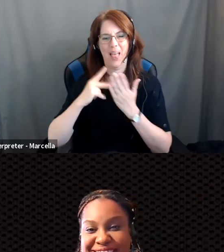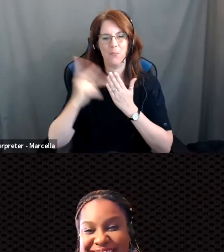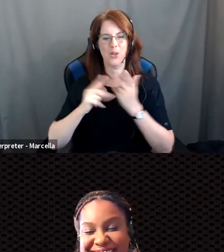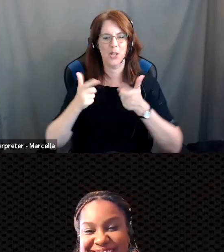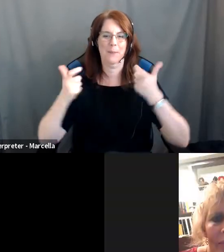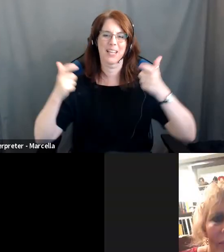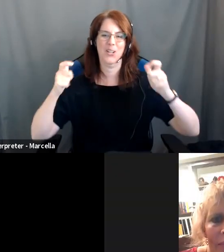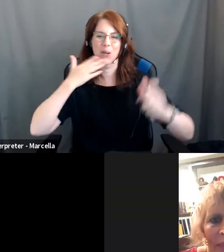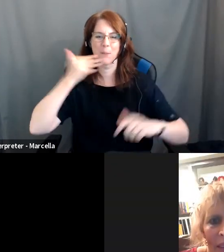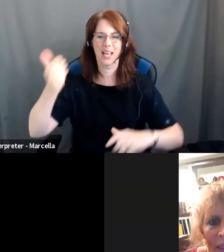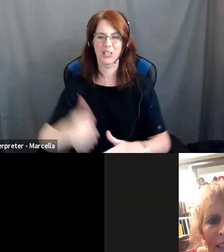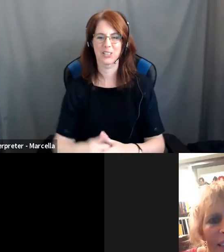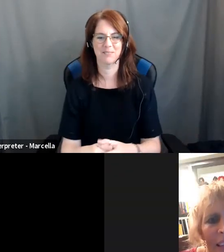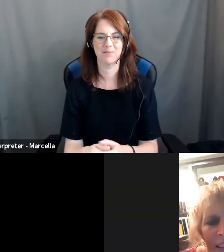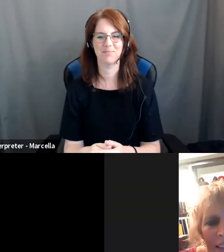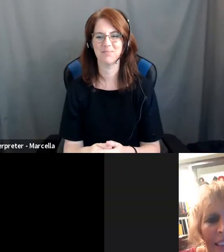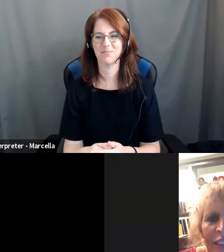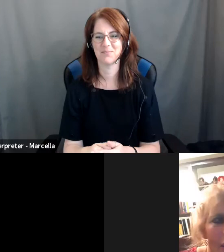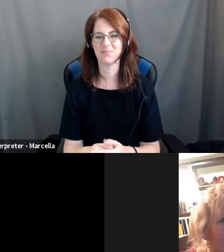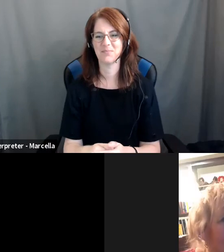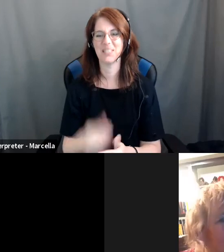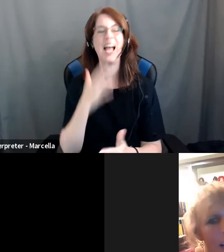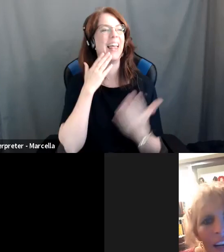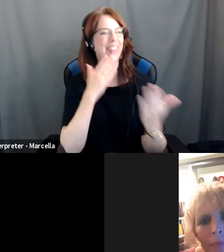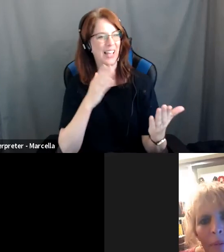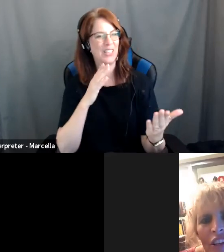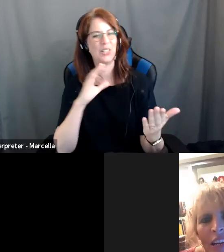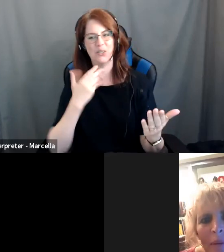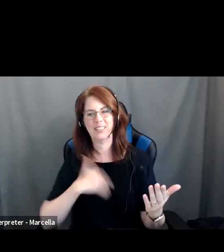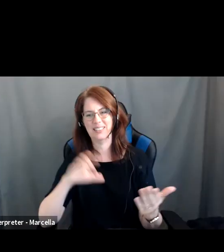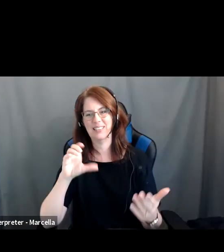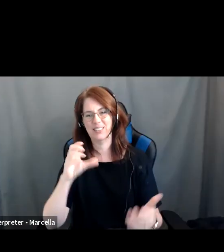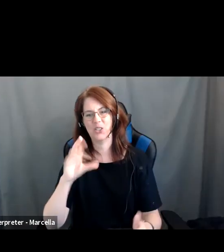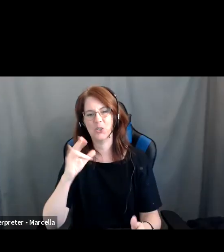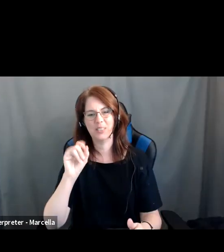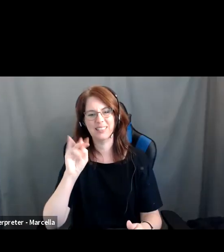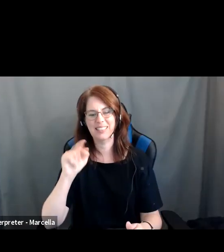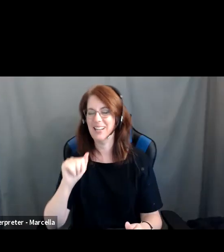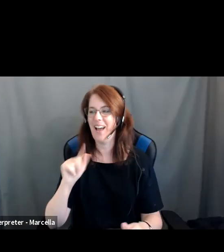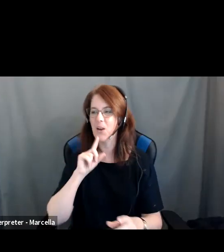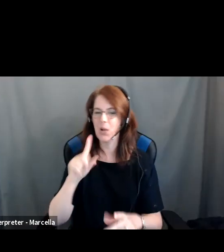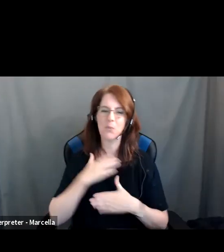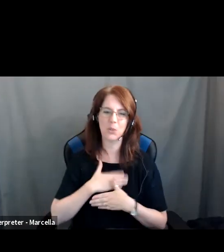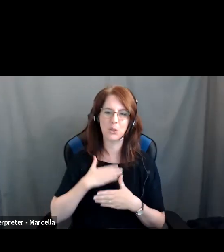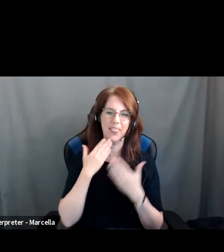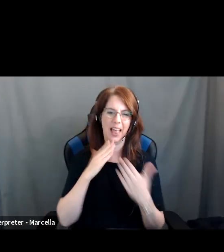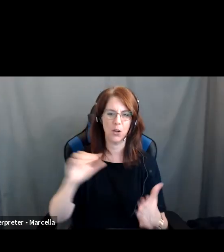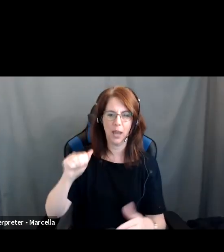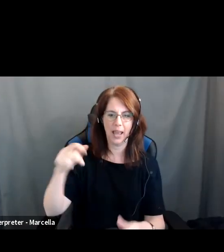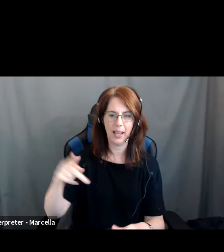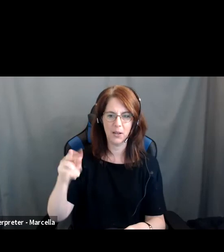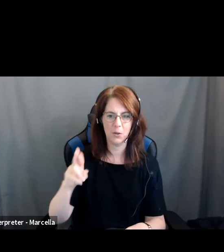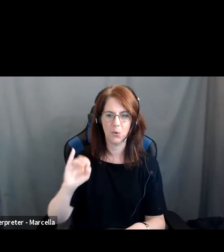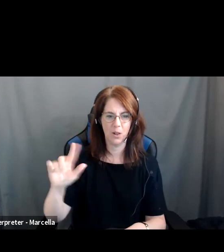better. Yeah, thank you so much. I appreciate being a part of this. Thank you to April and the rural